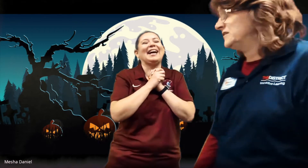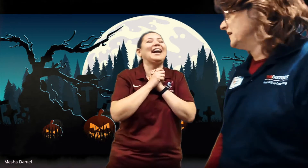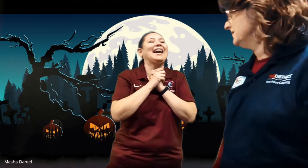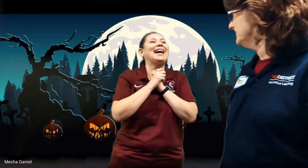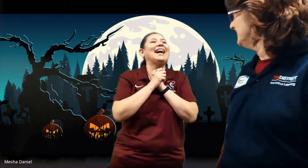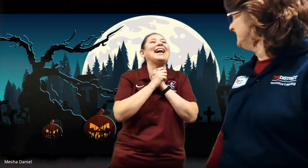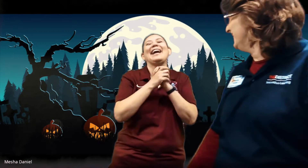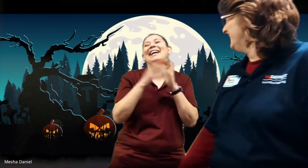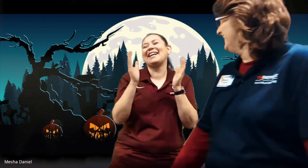see it.